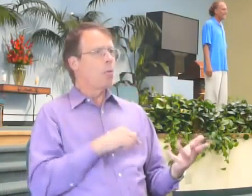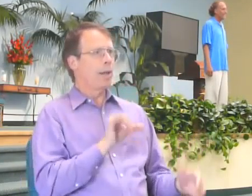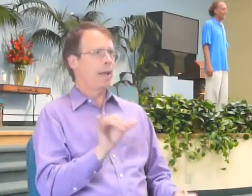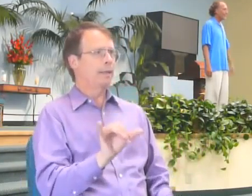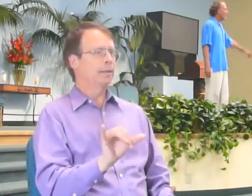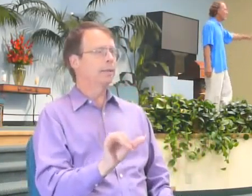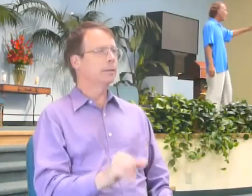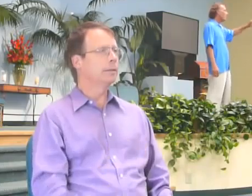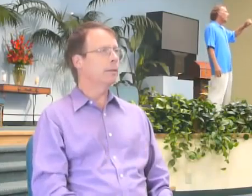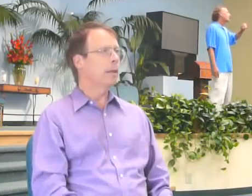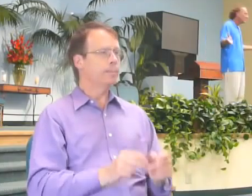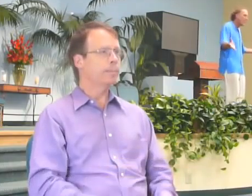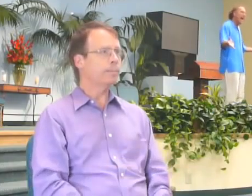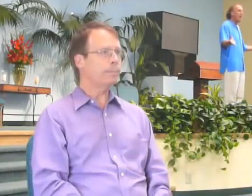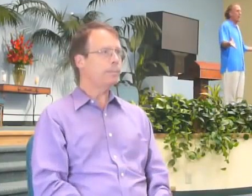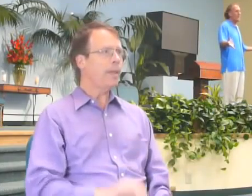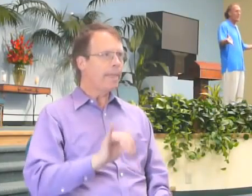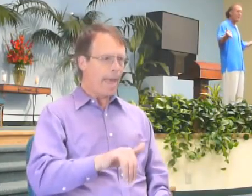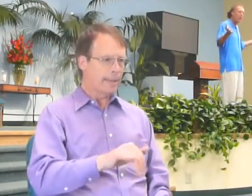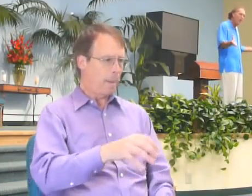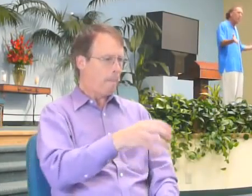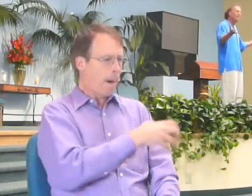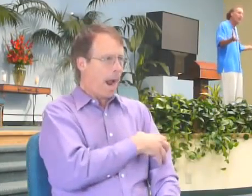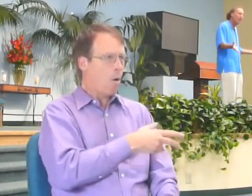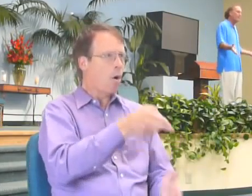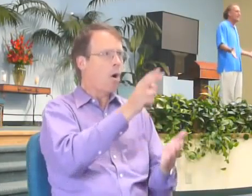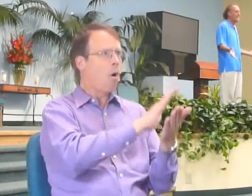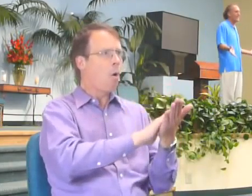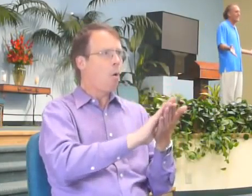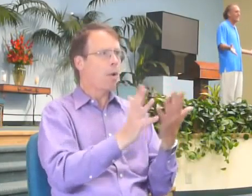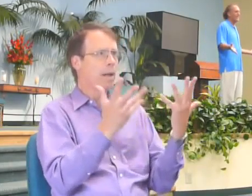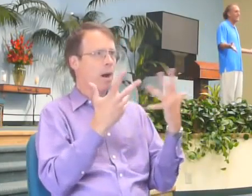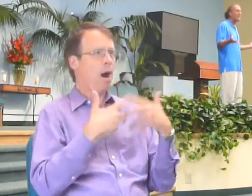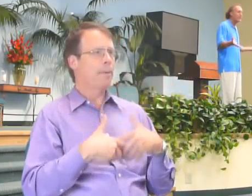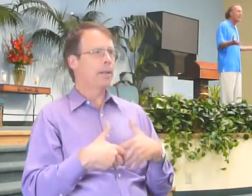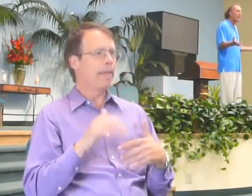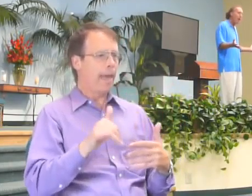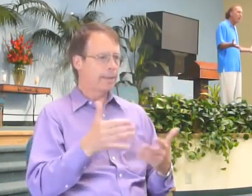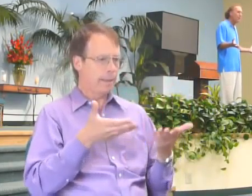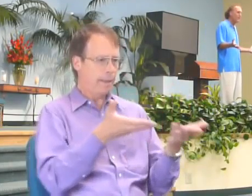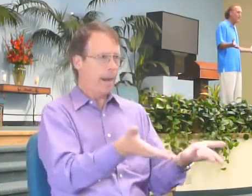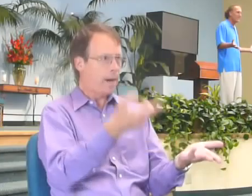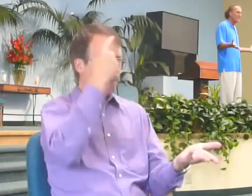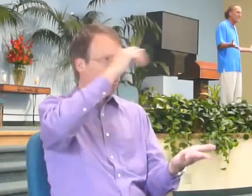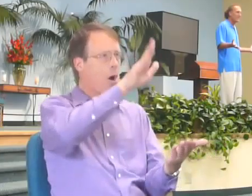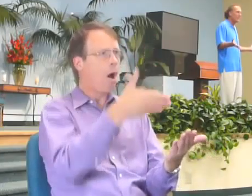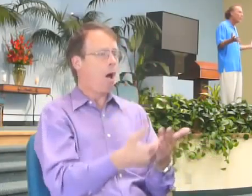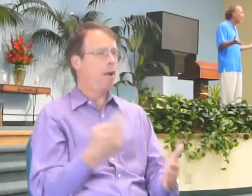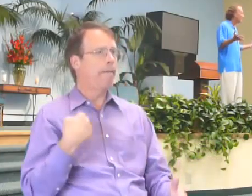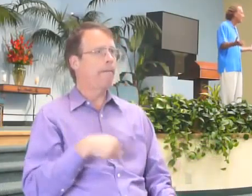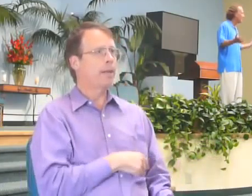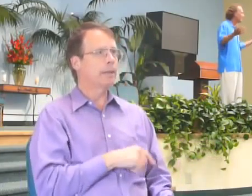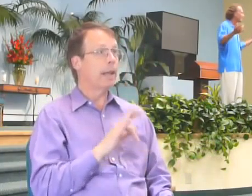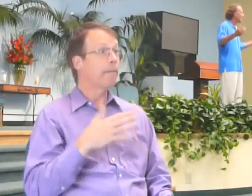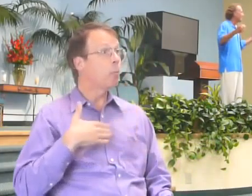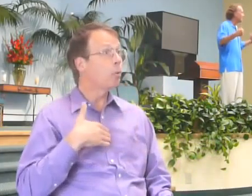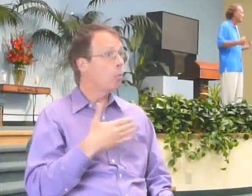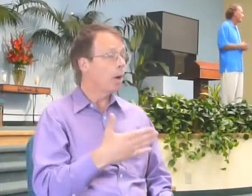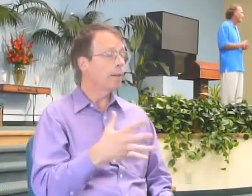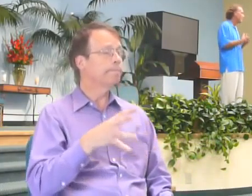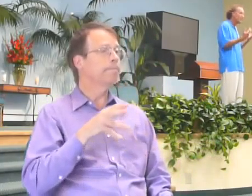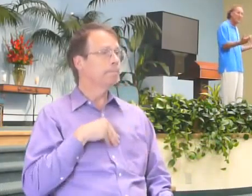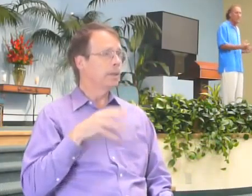deny the dream. You have to be spellbound by it. By harmony with that joy. When we are in total connectedness with